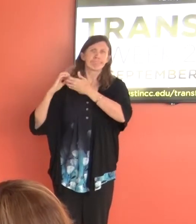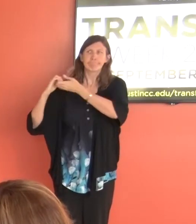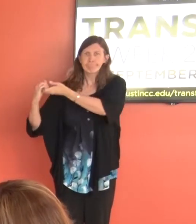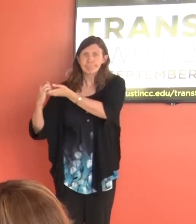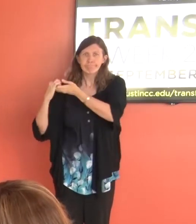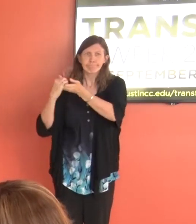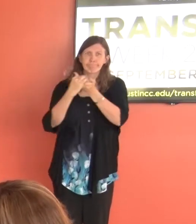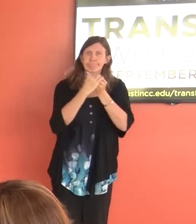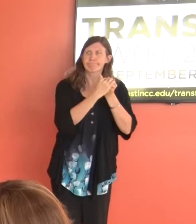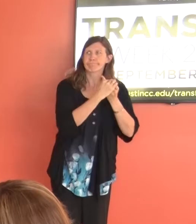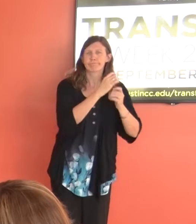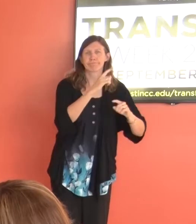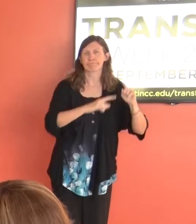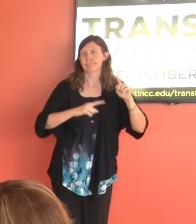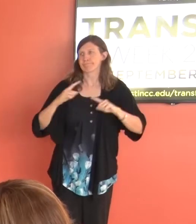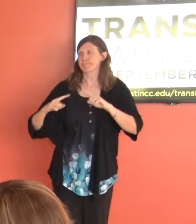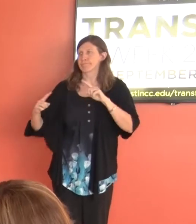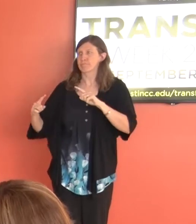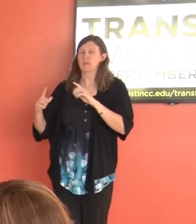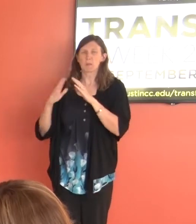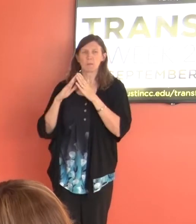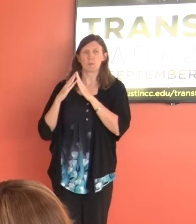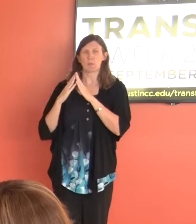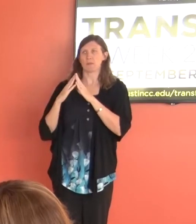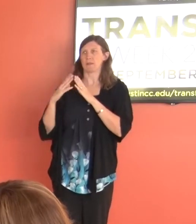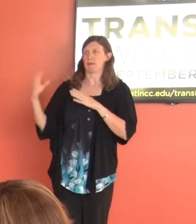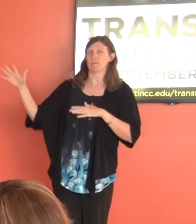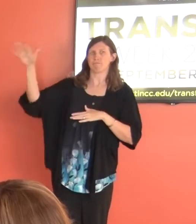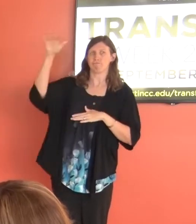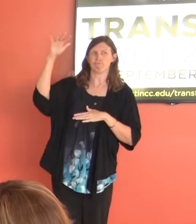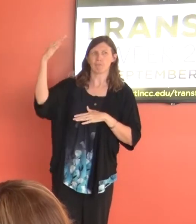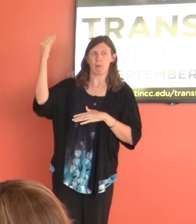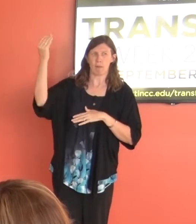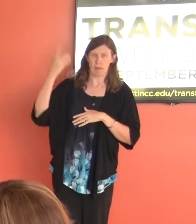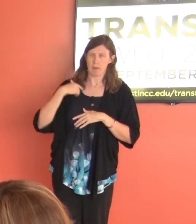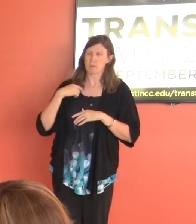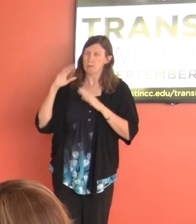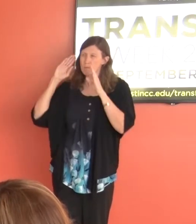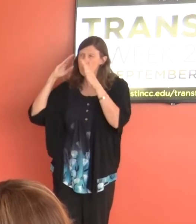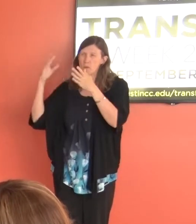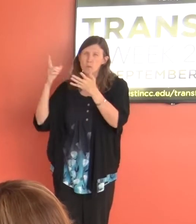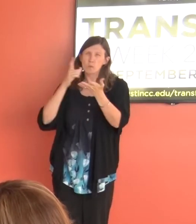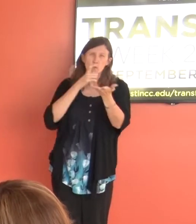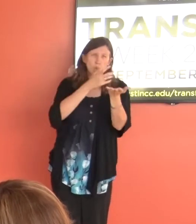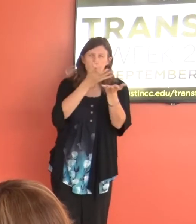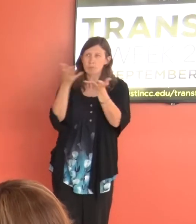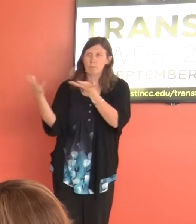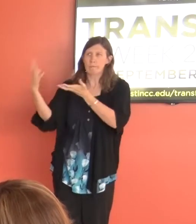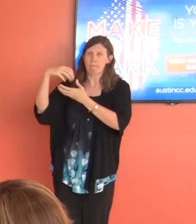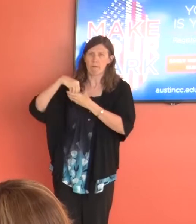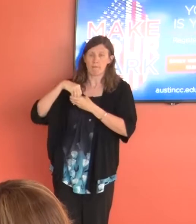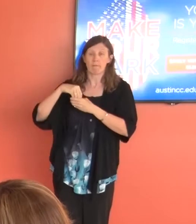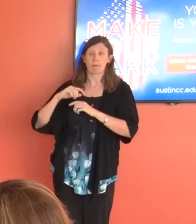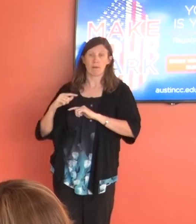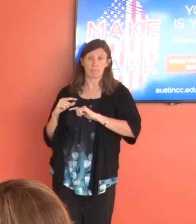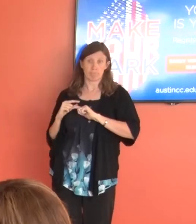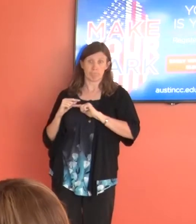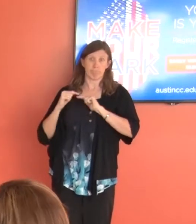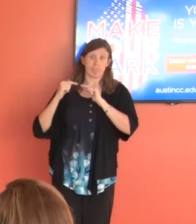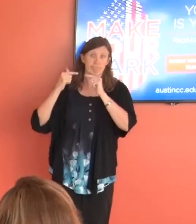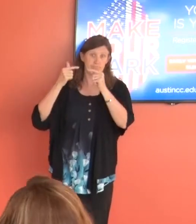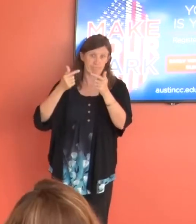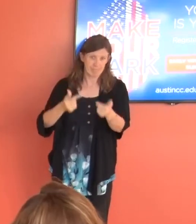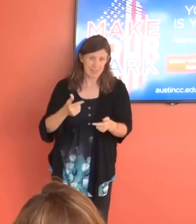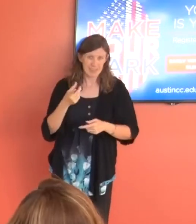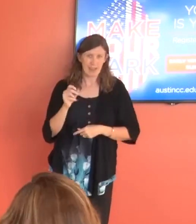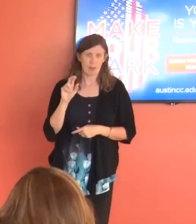collaboration with community partners. So that's what we're gonna have to focus on. So now let me turn it over to